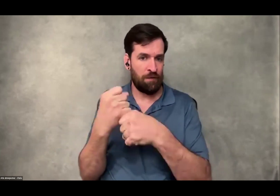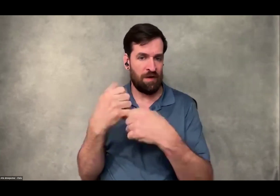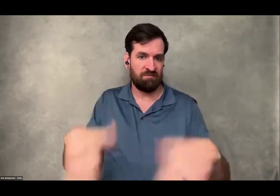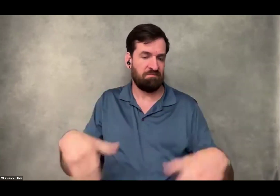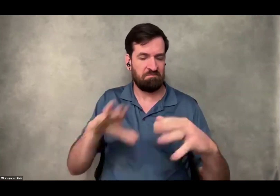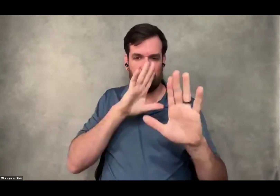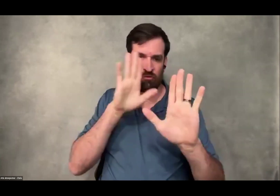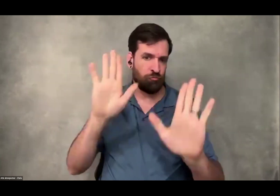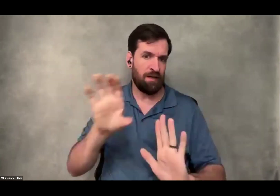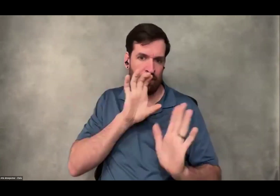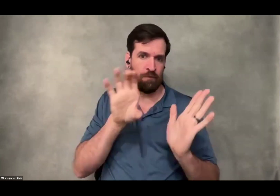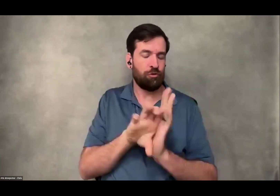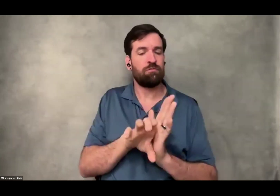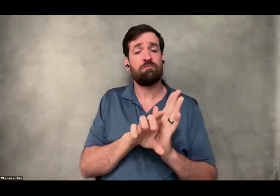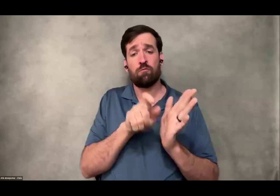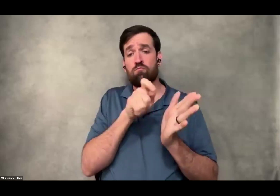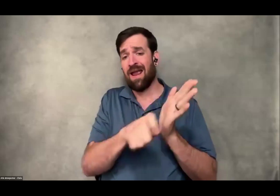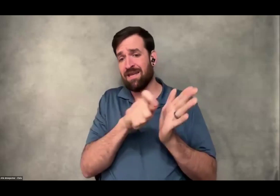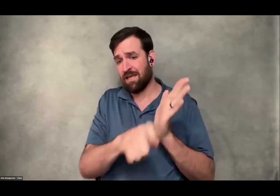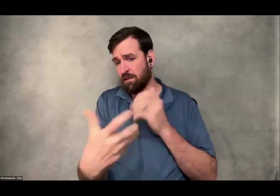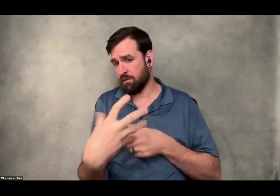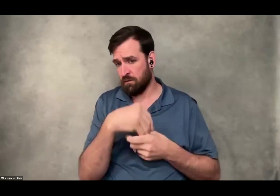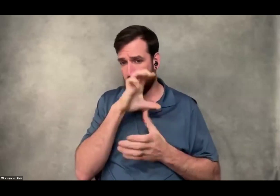and writing on that image.